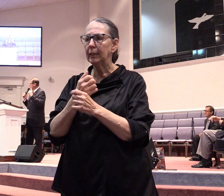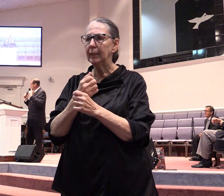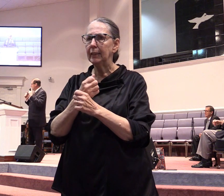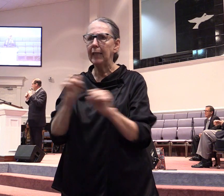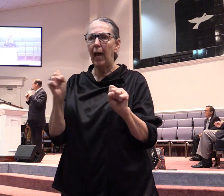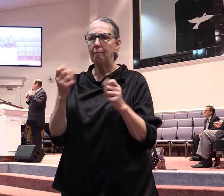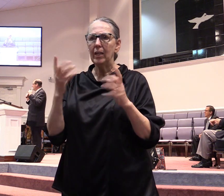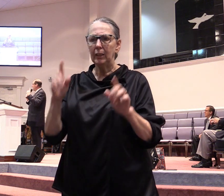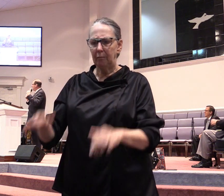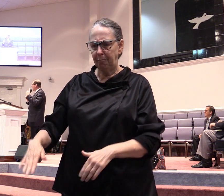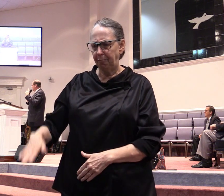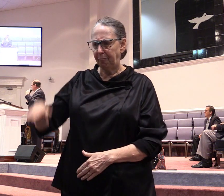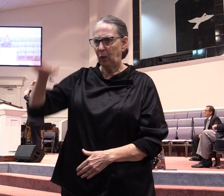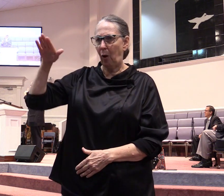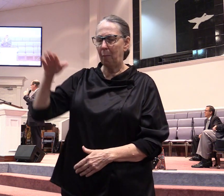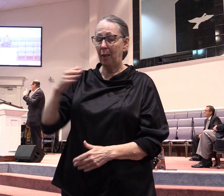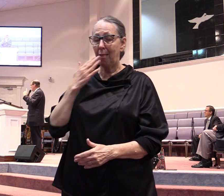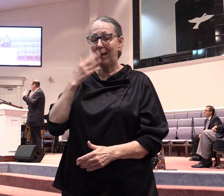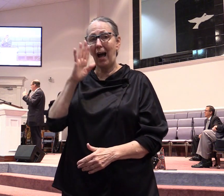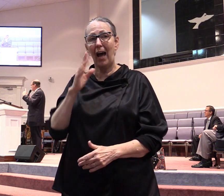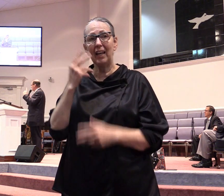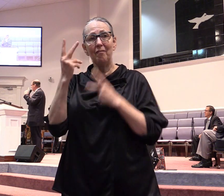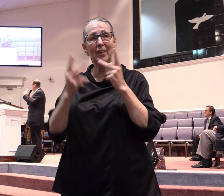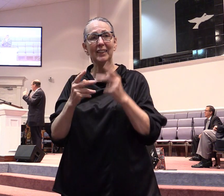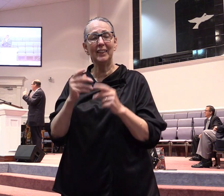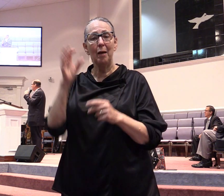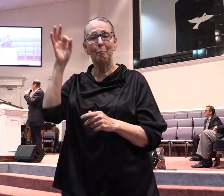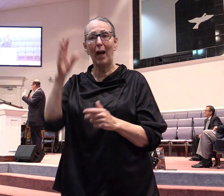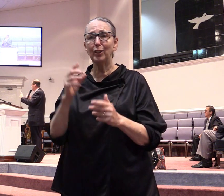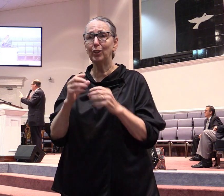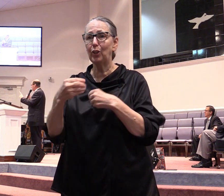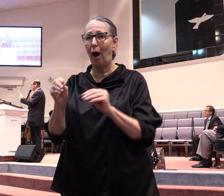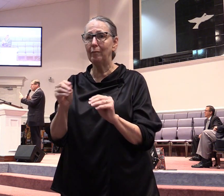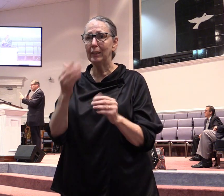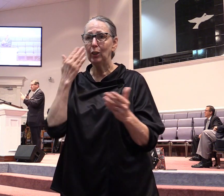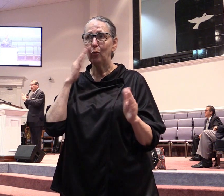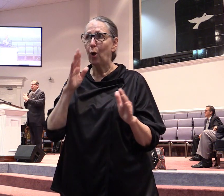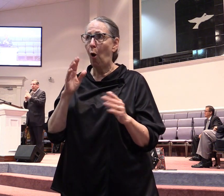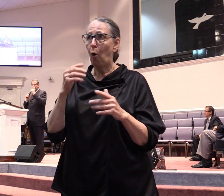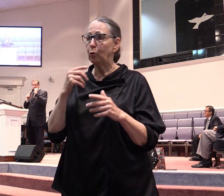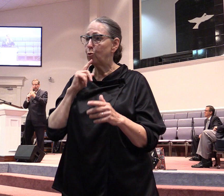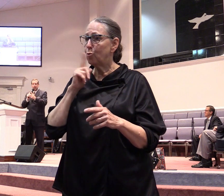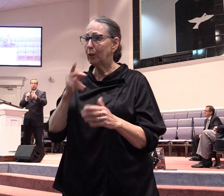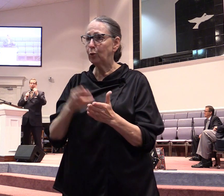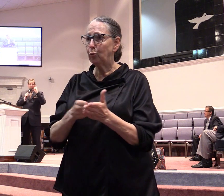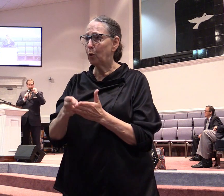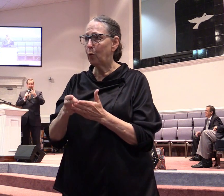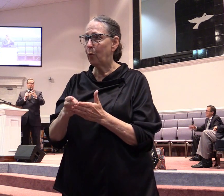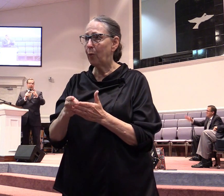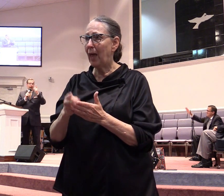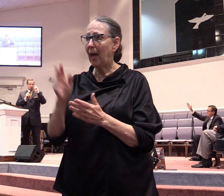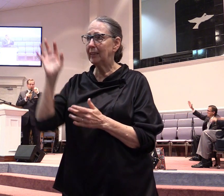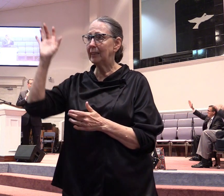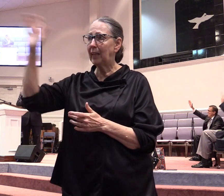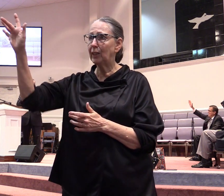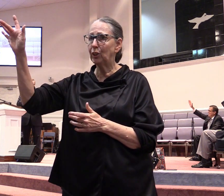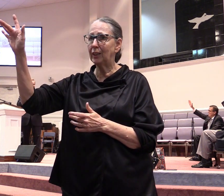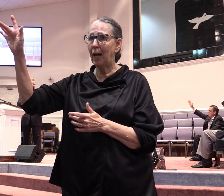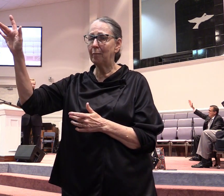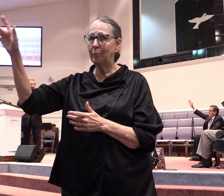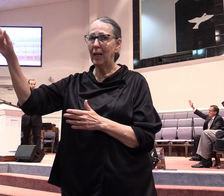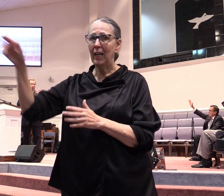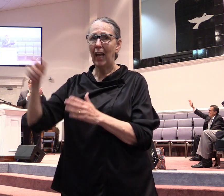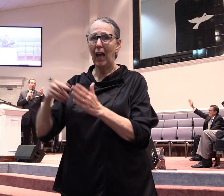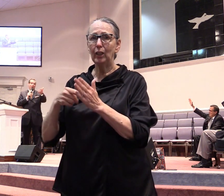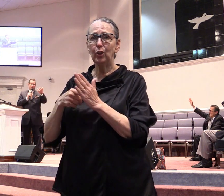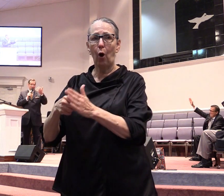I'm also glad that God visits pastors' offices of men who don't know this truth and stops by and takes time to show us